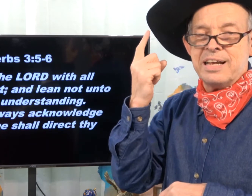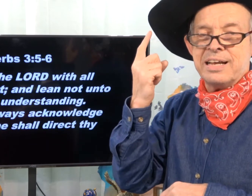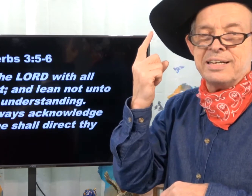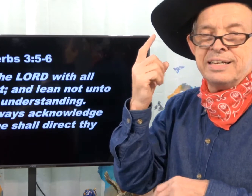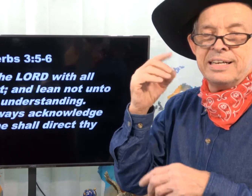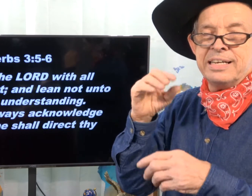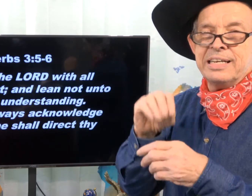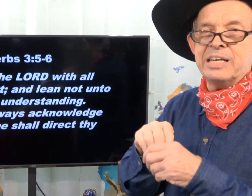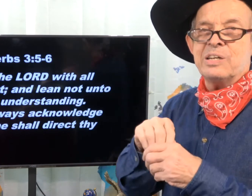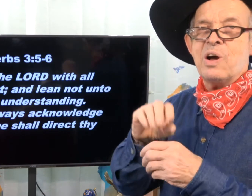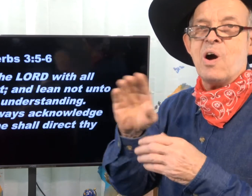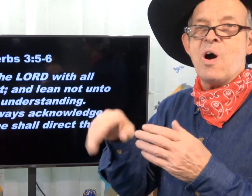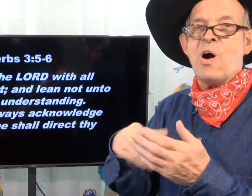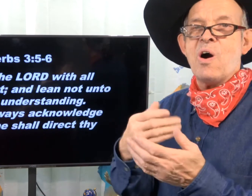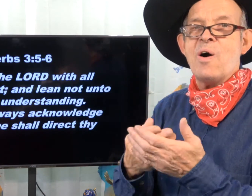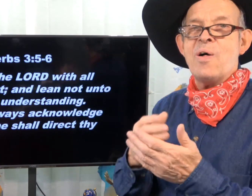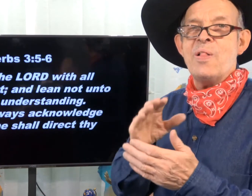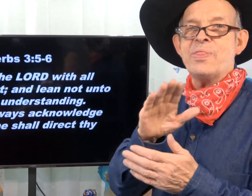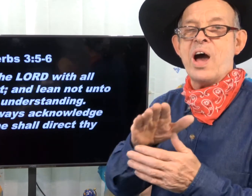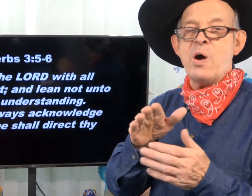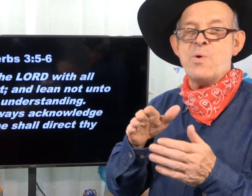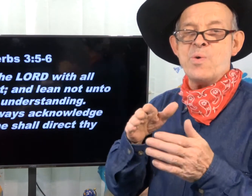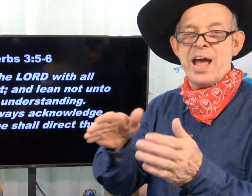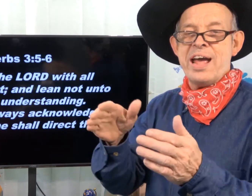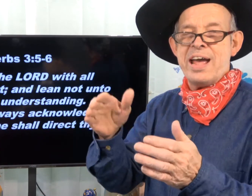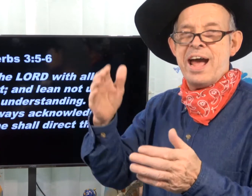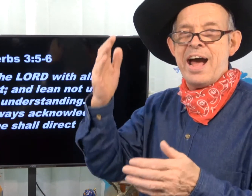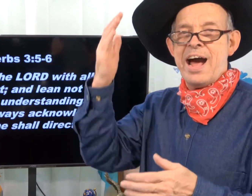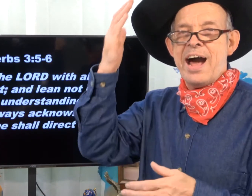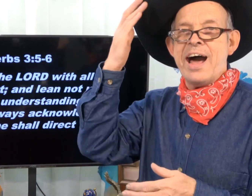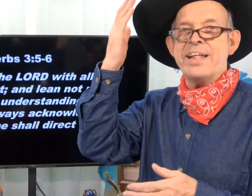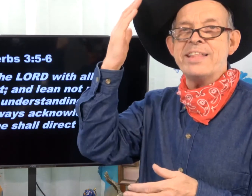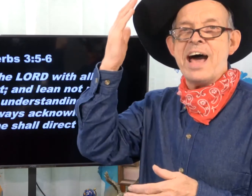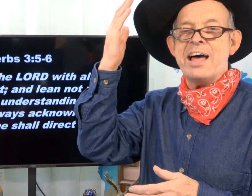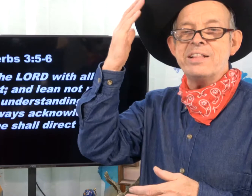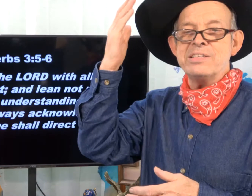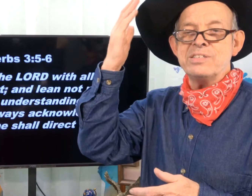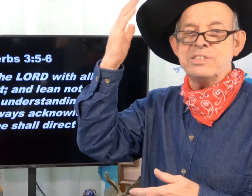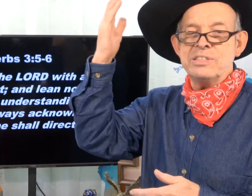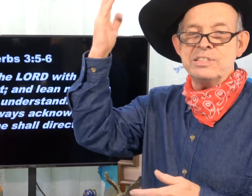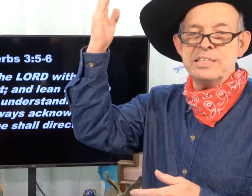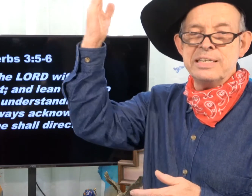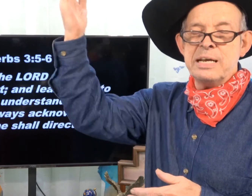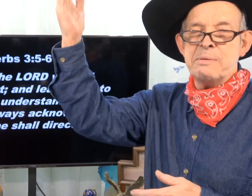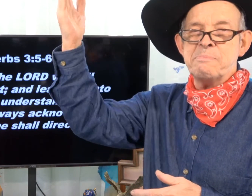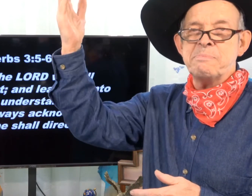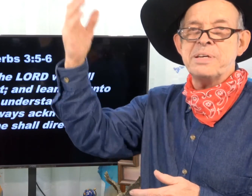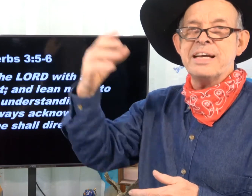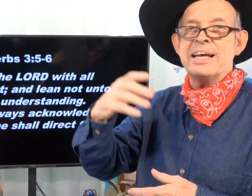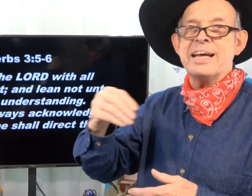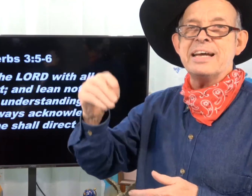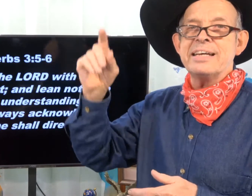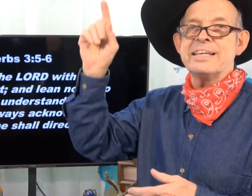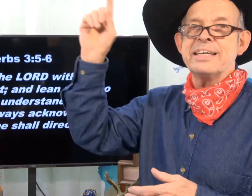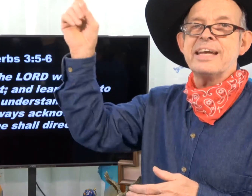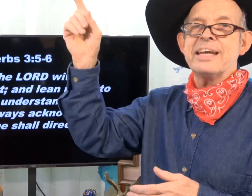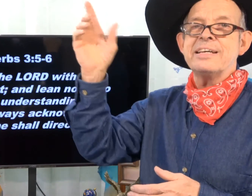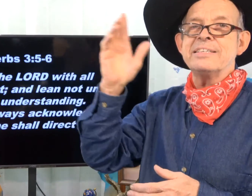understanding in all the way acknowledge him, and he